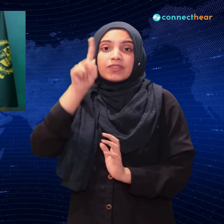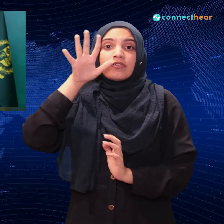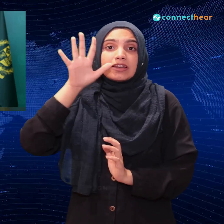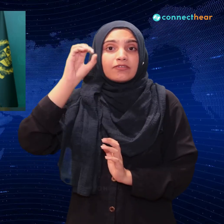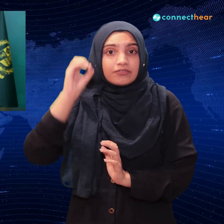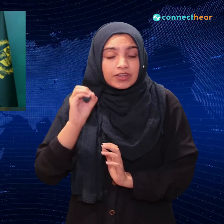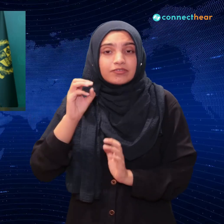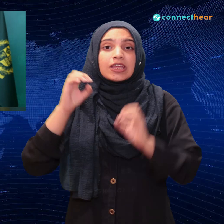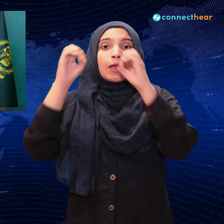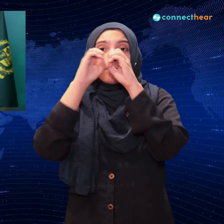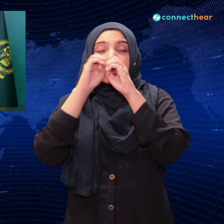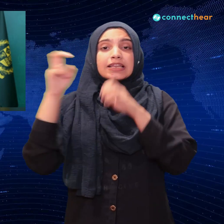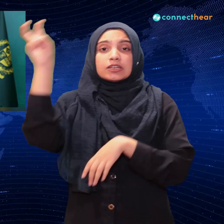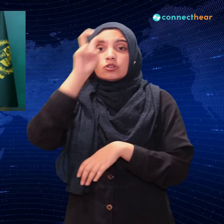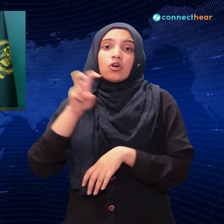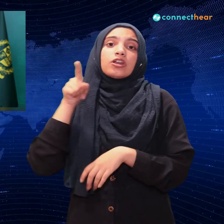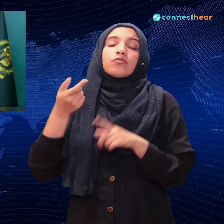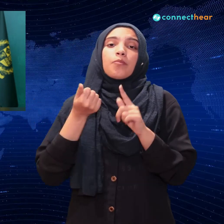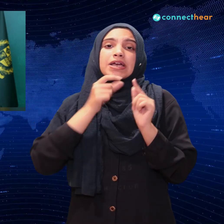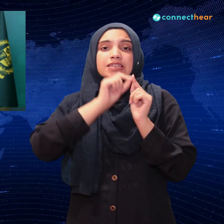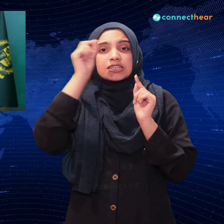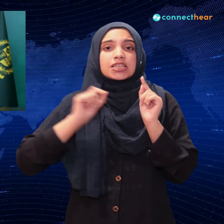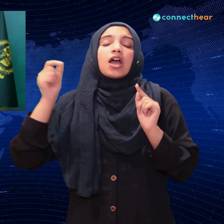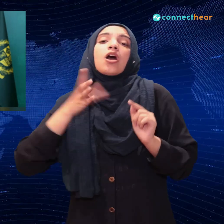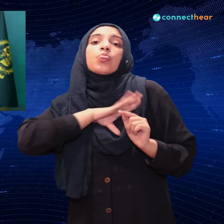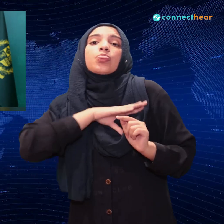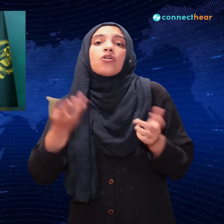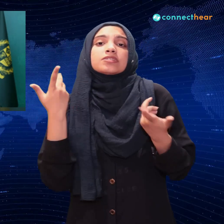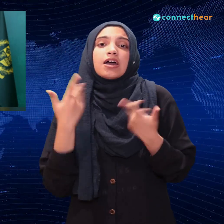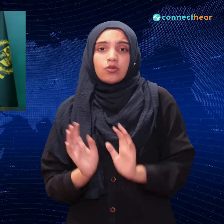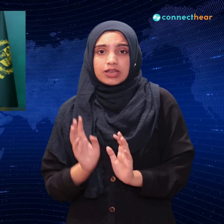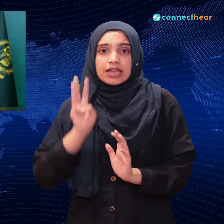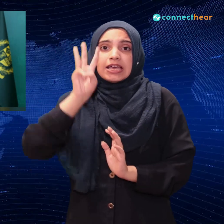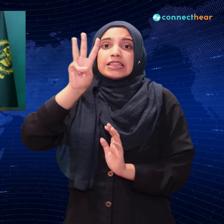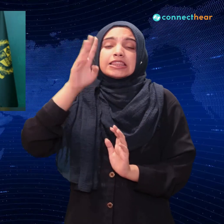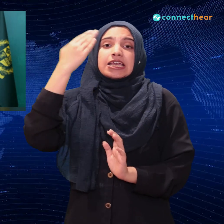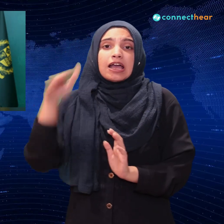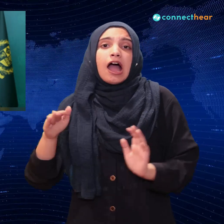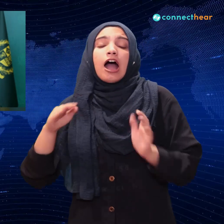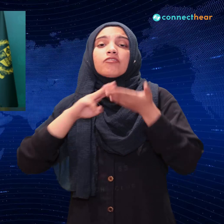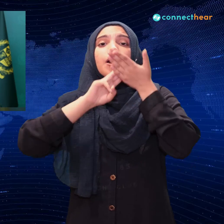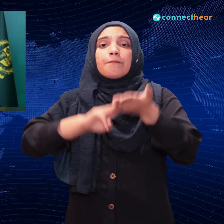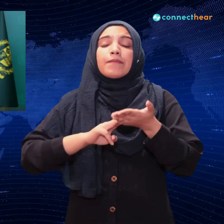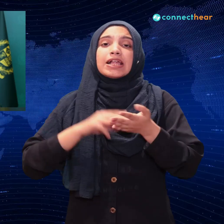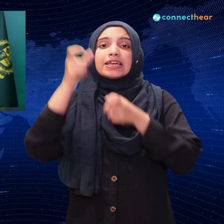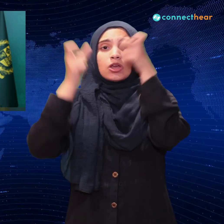$150 billion was lost to our economy. There were 3.5 million internally displaced